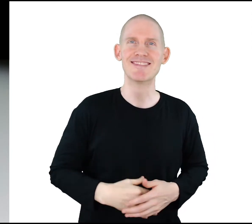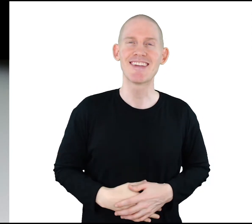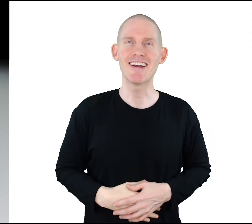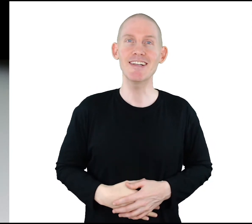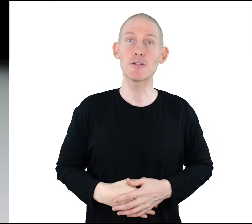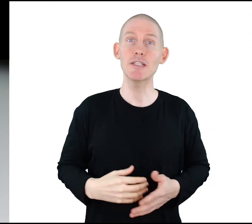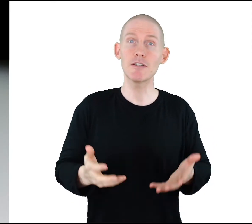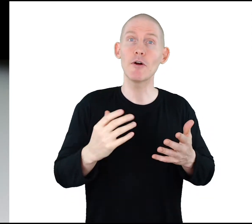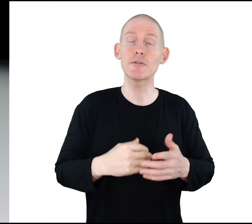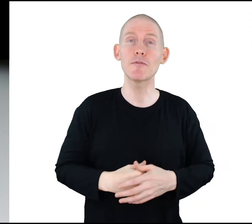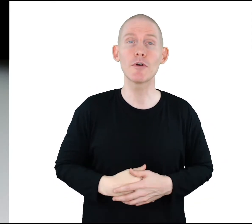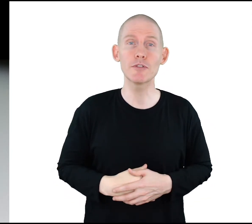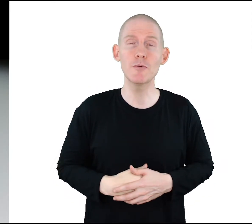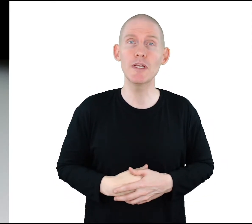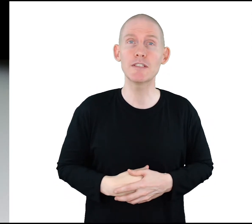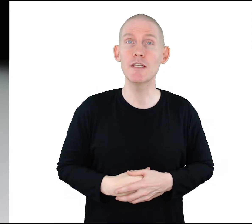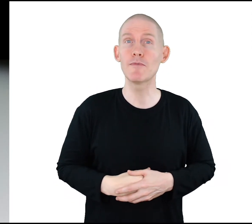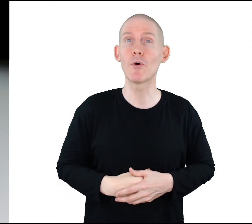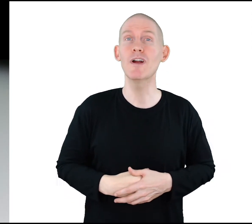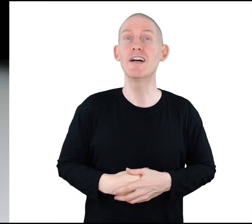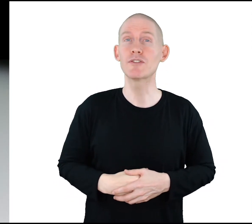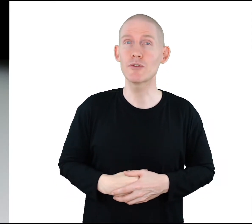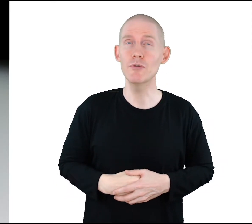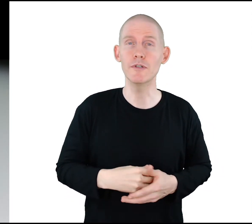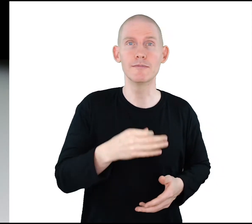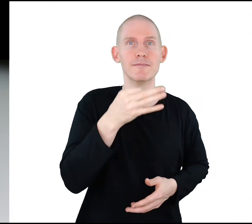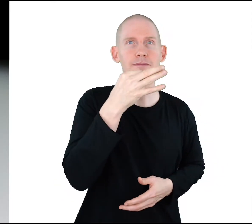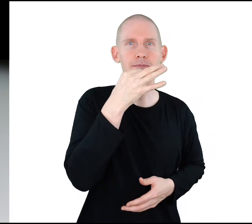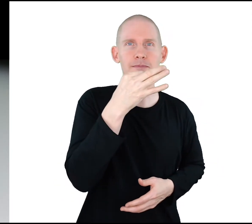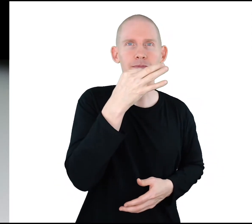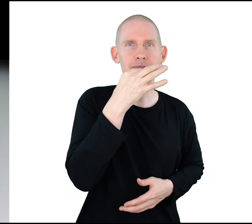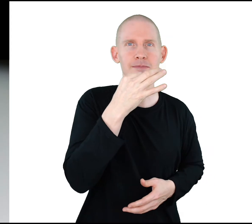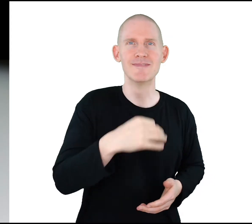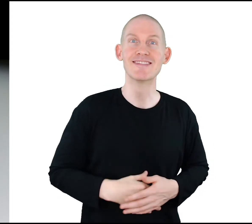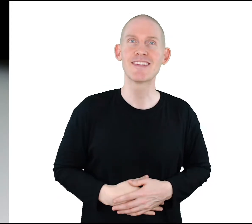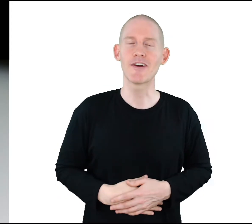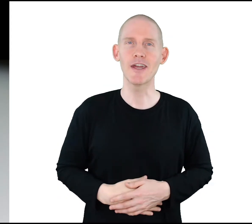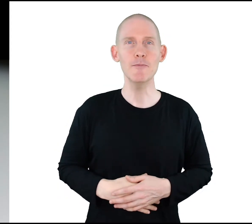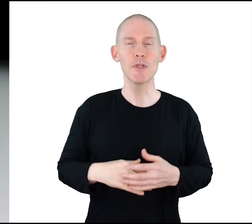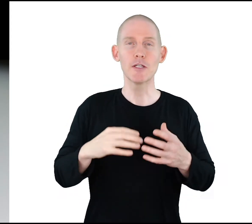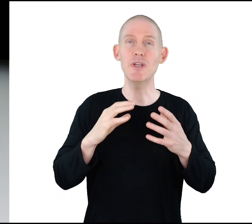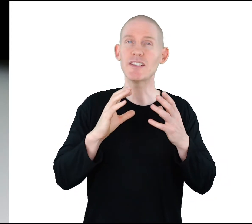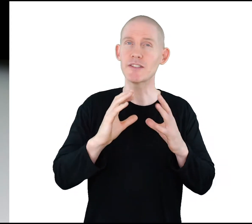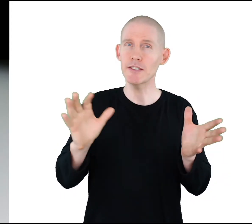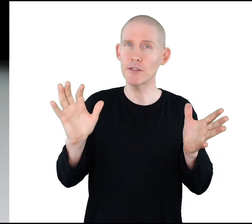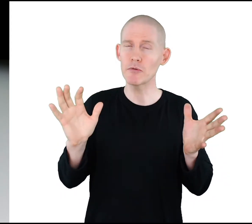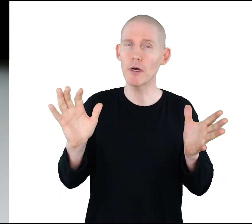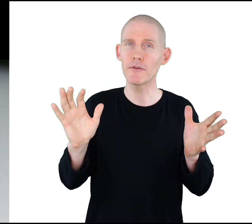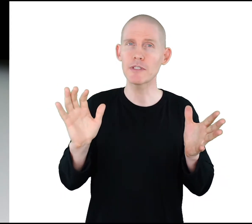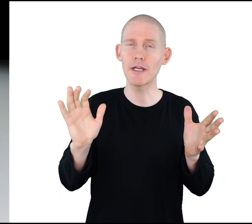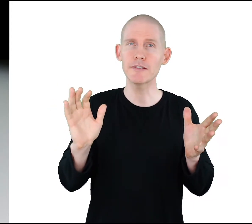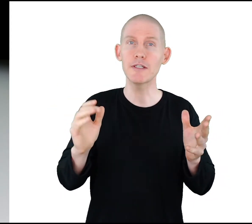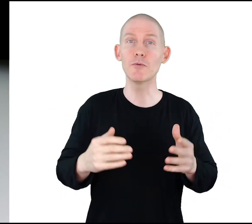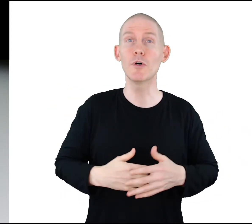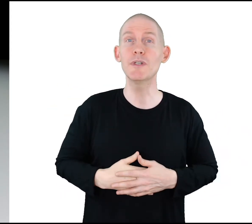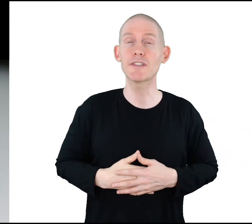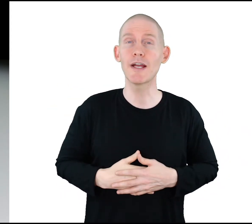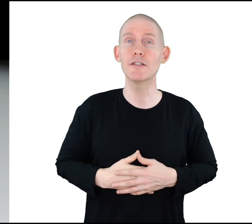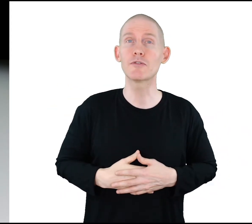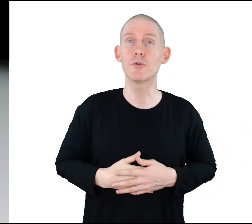All right, so that's an alternate version you may see for soon. Okay, to be consistent throughout this lesson, we'll be signing soon